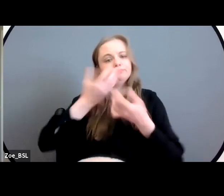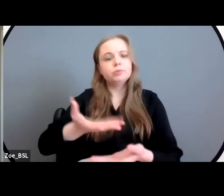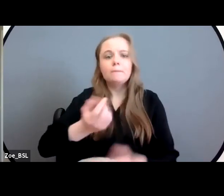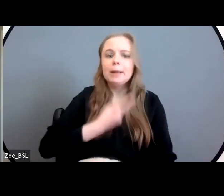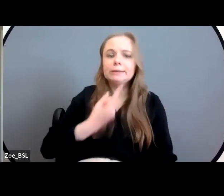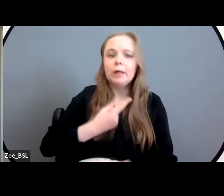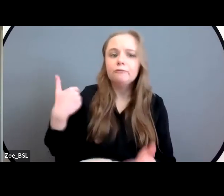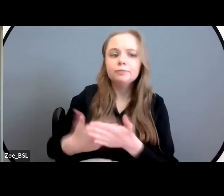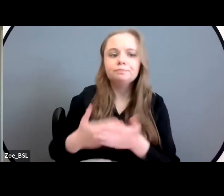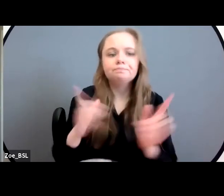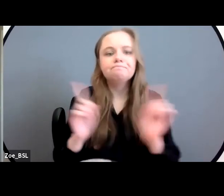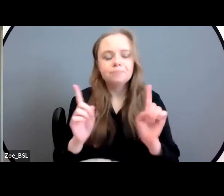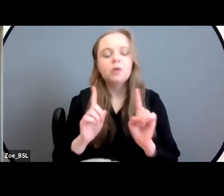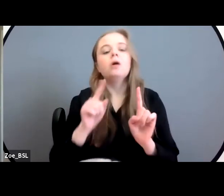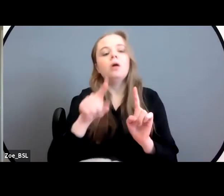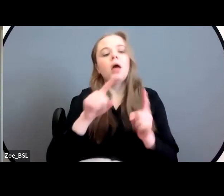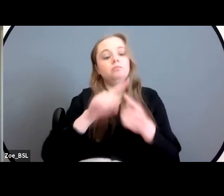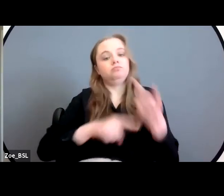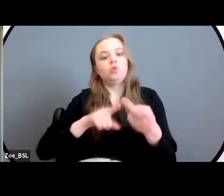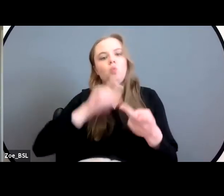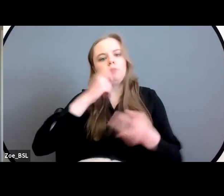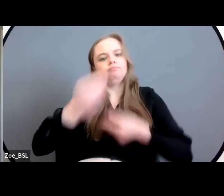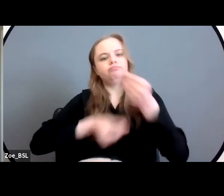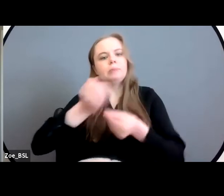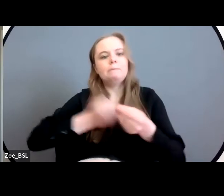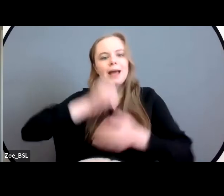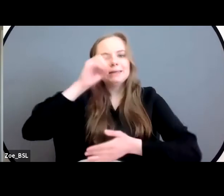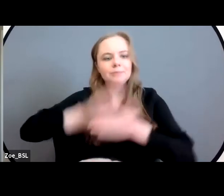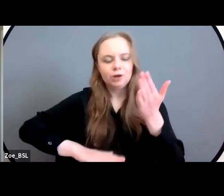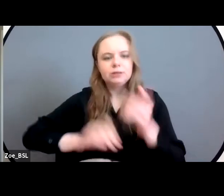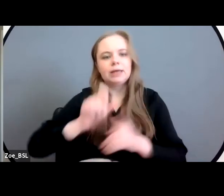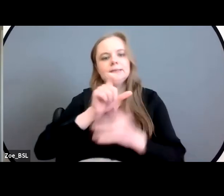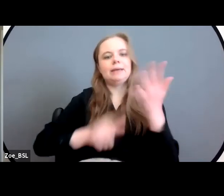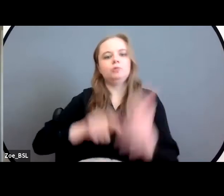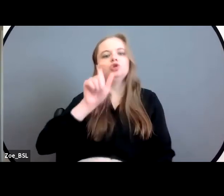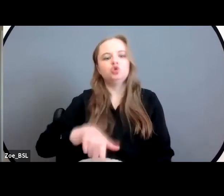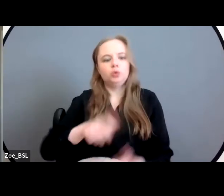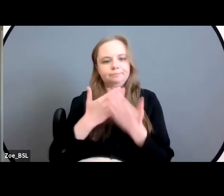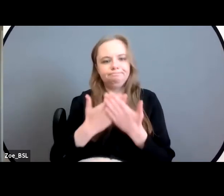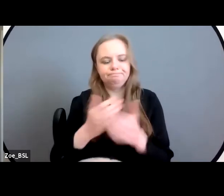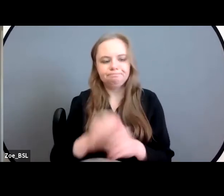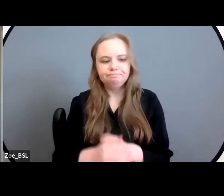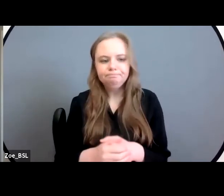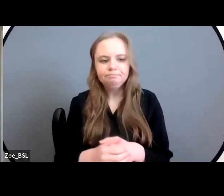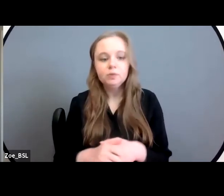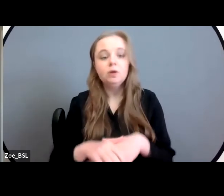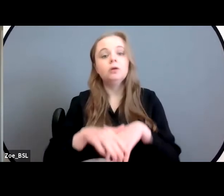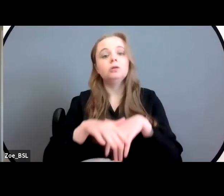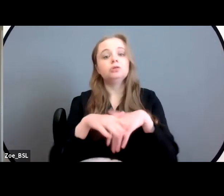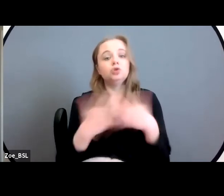first, before telling you some of my experiences as a disabled student. So I